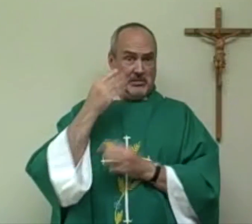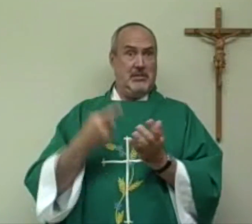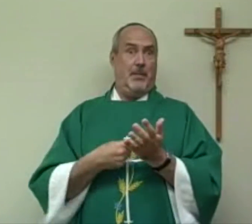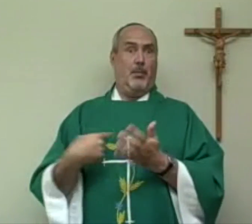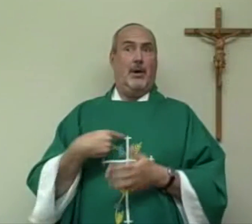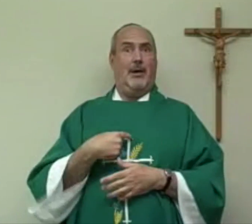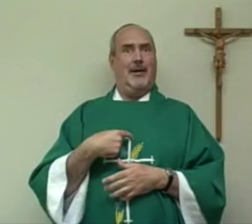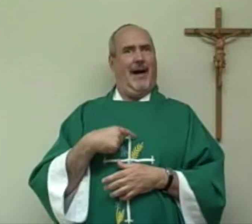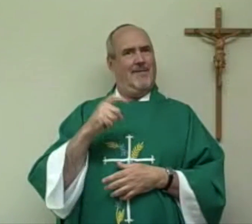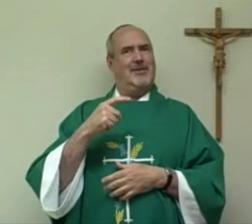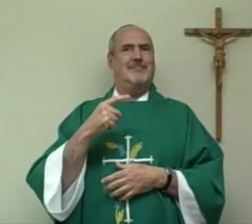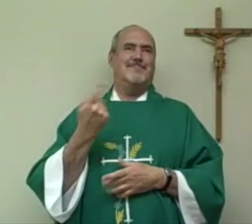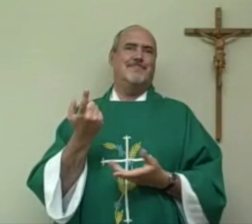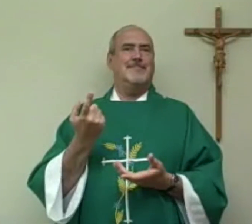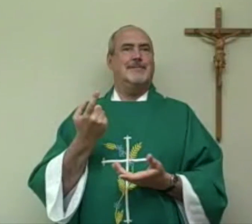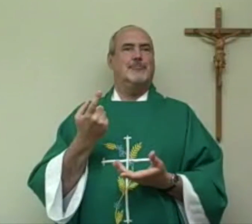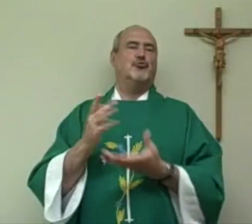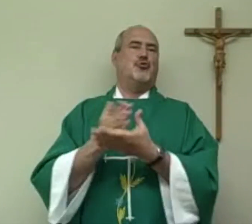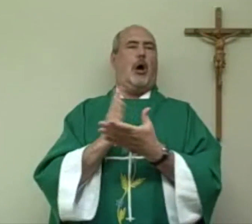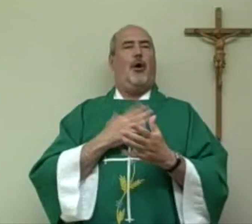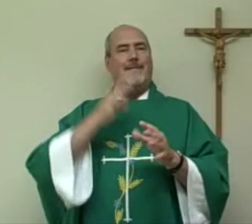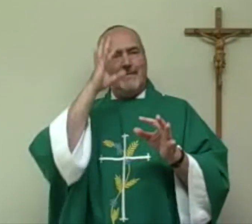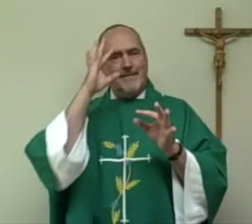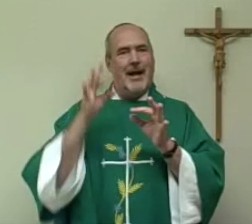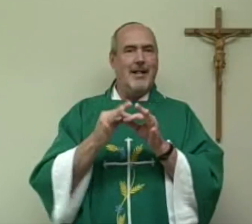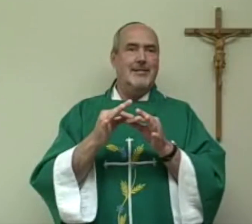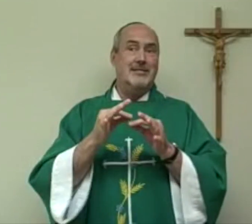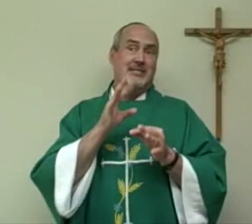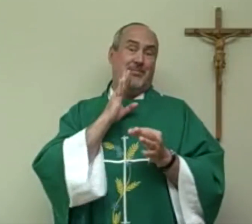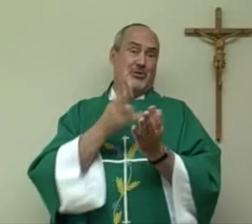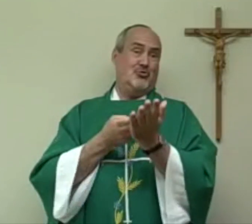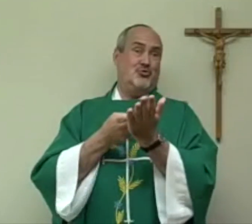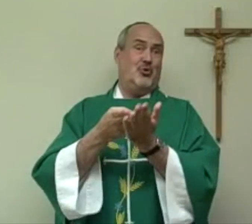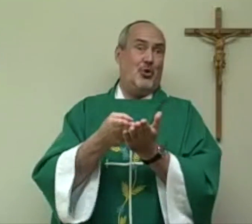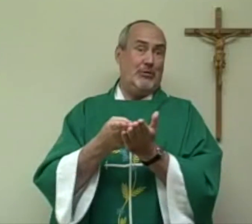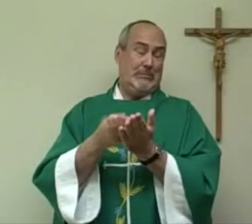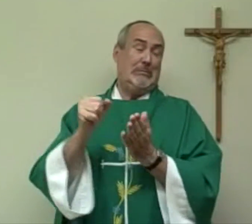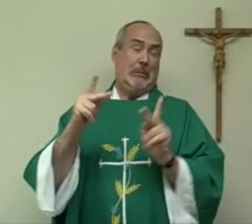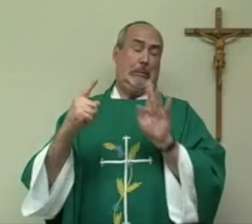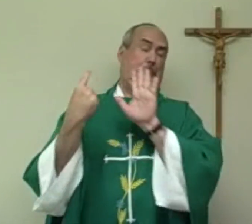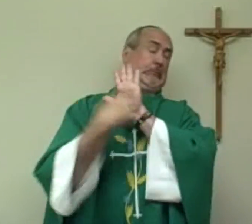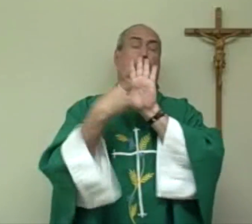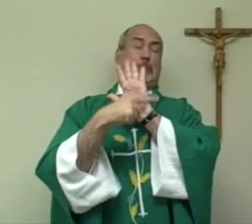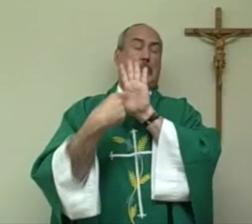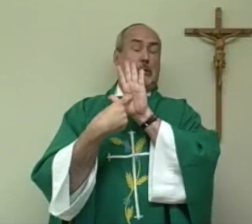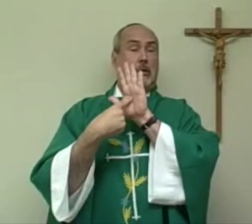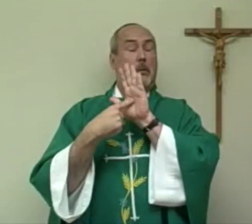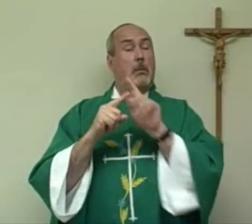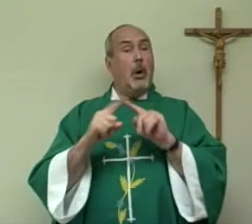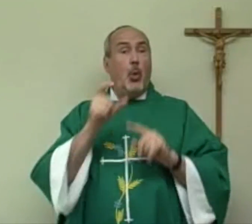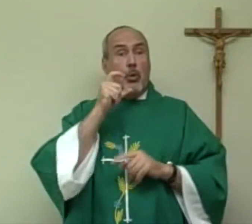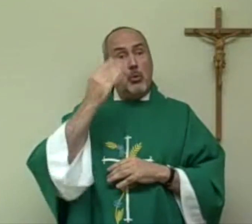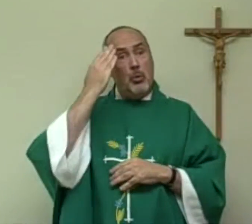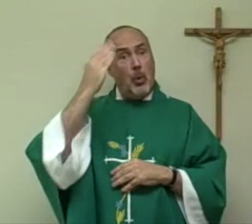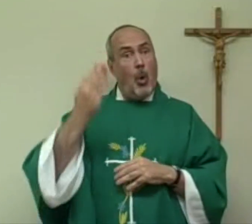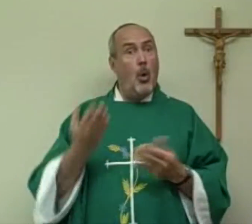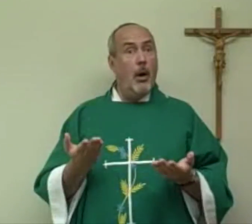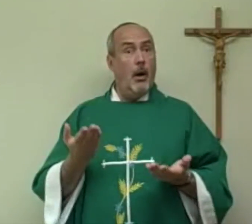So yes, I know that sometimes when we share our faith and speak the truth, we too